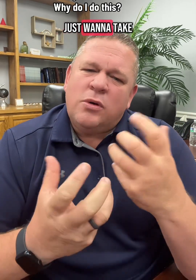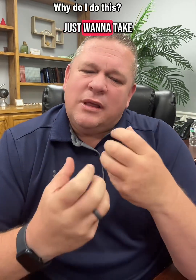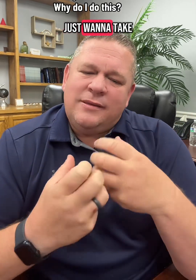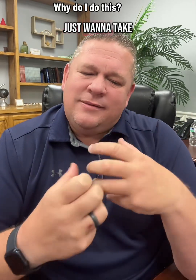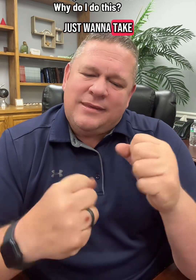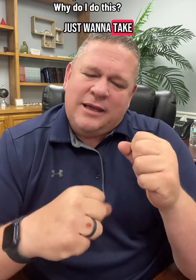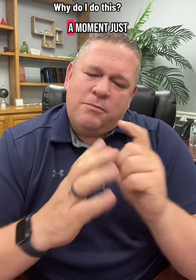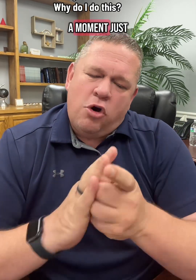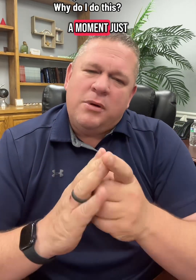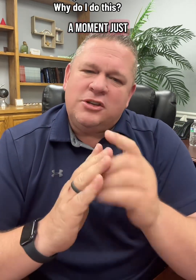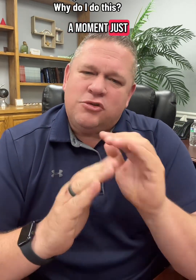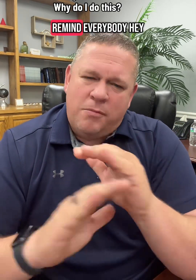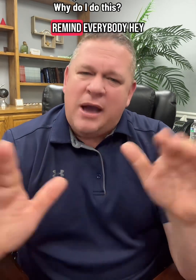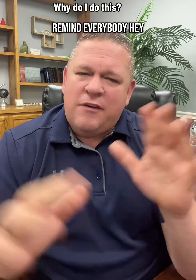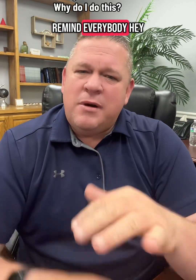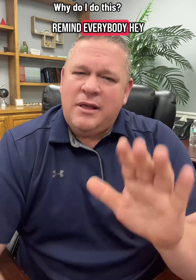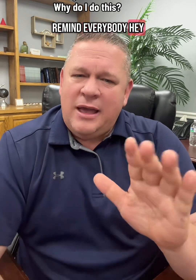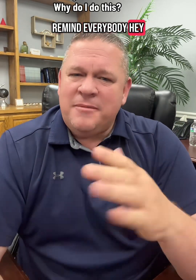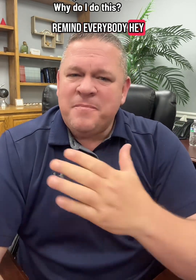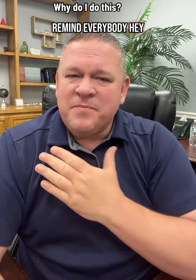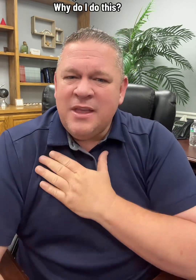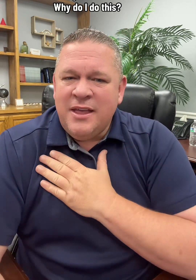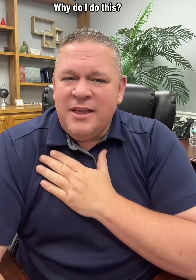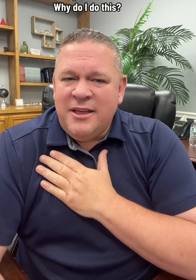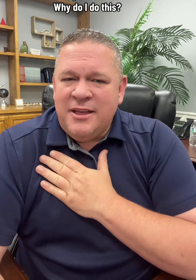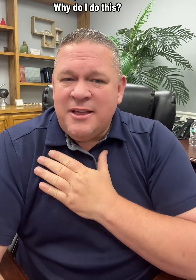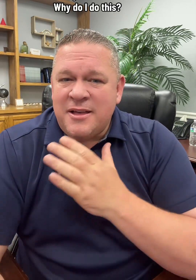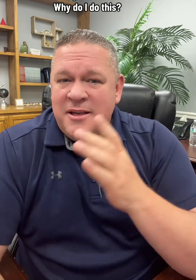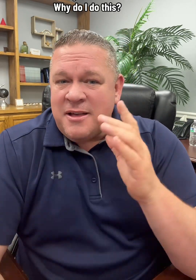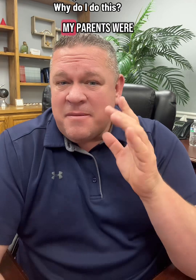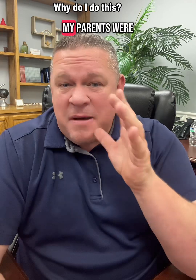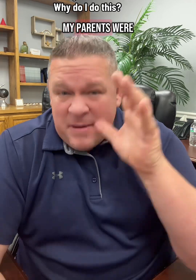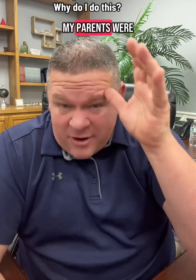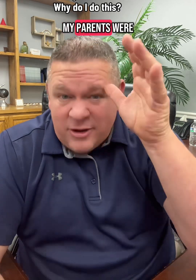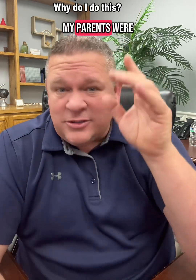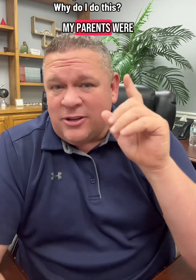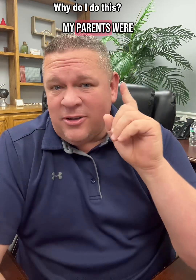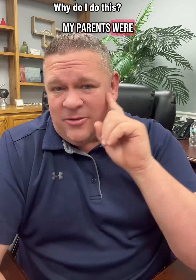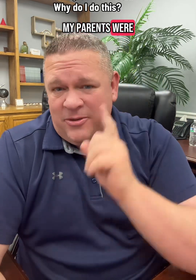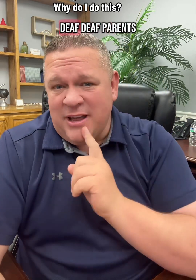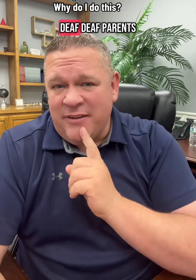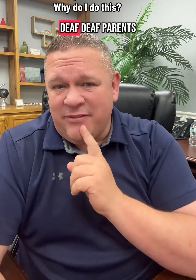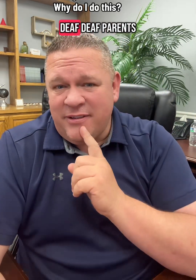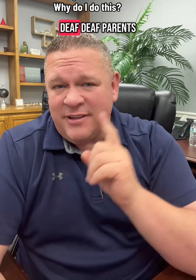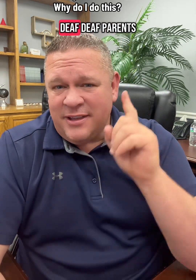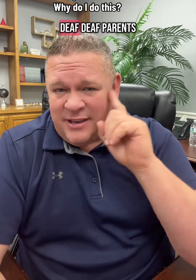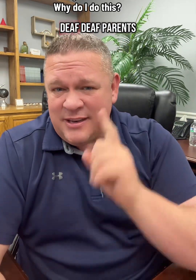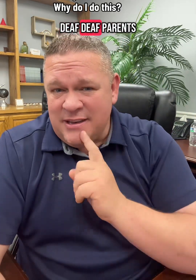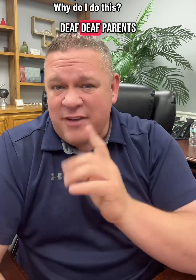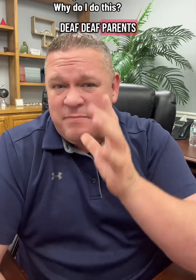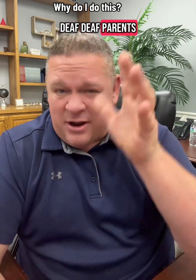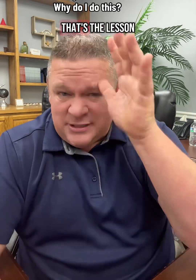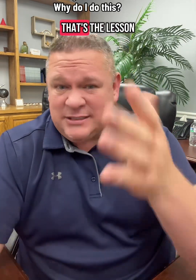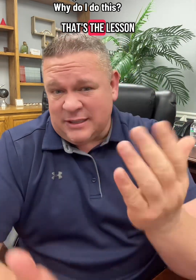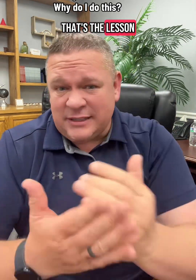to take a moment and just remind everybody, hey, my parents were deaf. Deaf parents, that's the lesson for